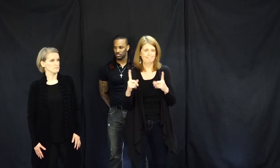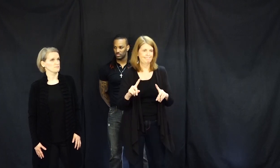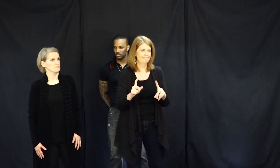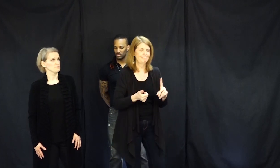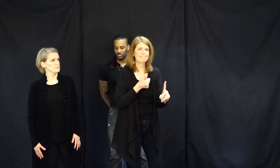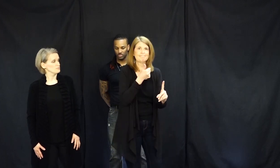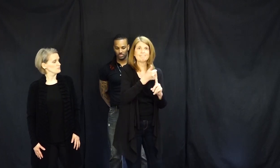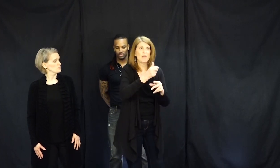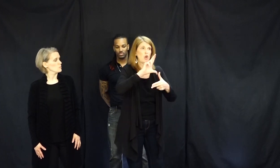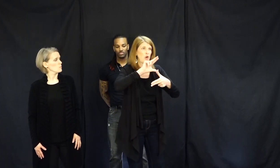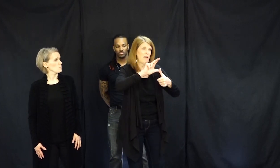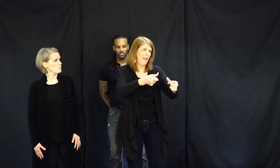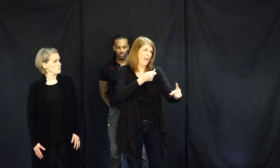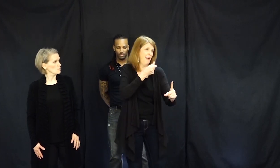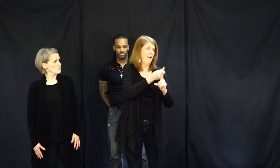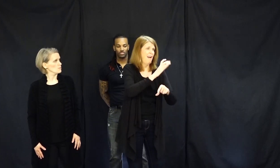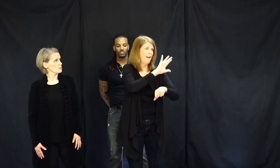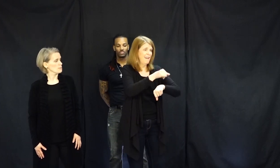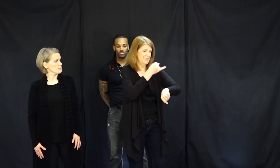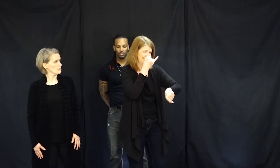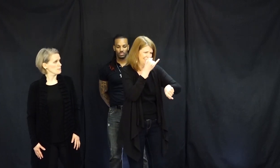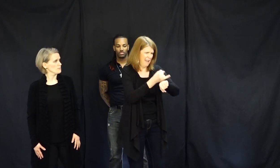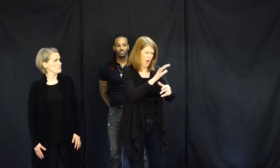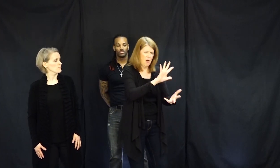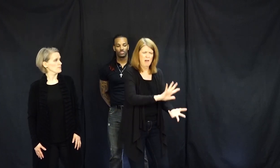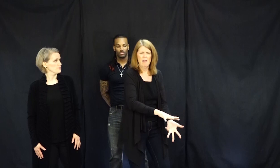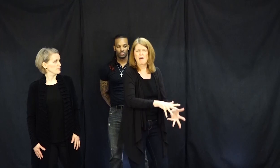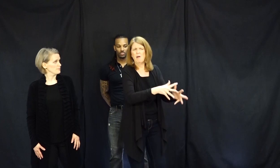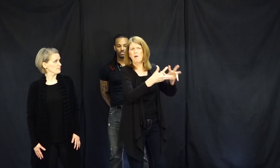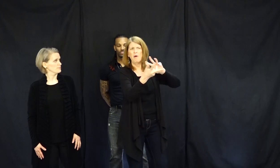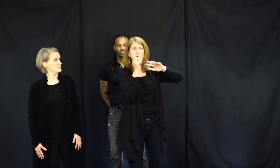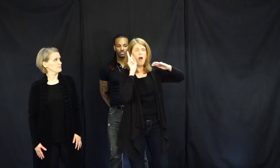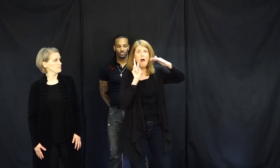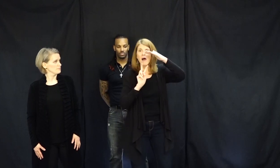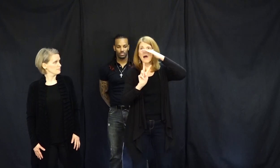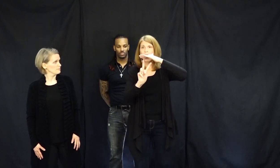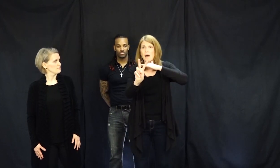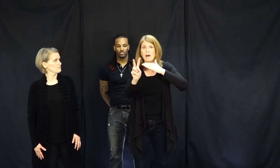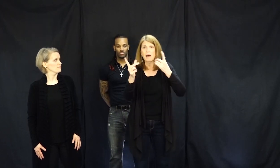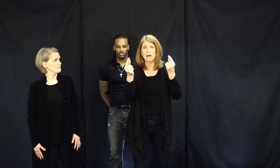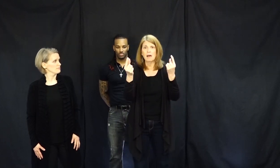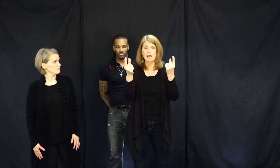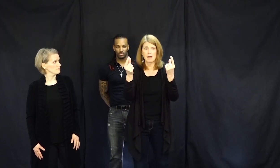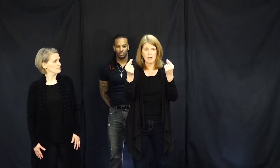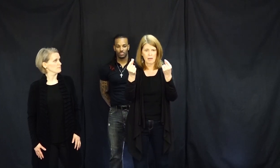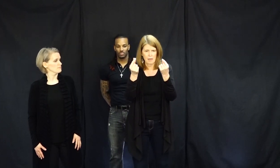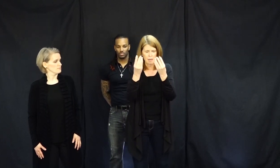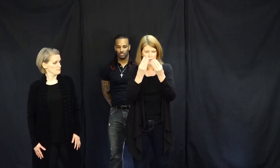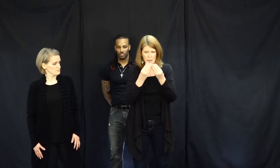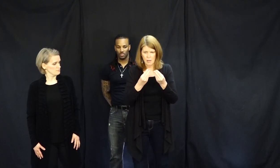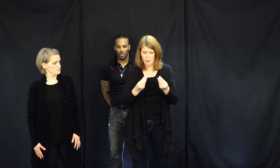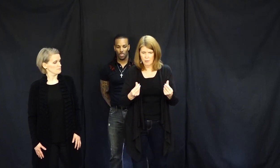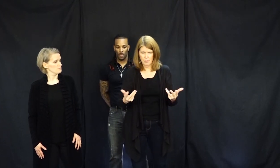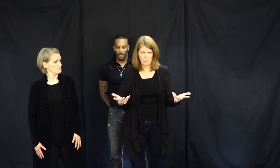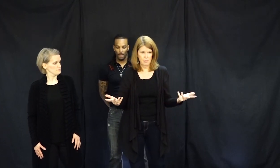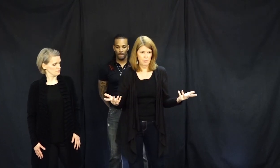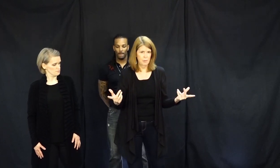came and devastation reigned. Our man saw his future dripping down the drain. Put a pencil to his